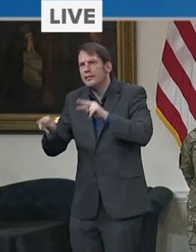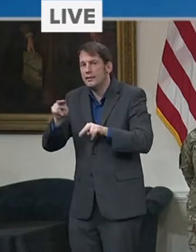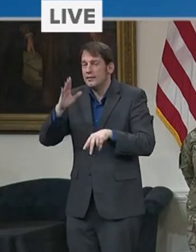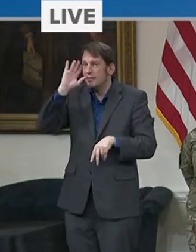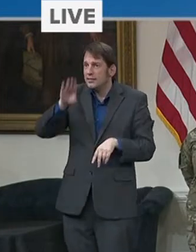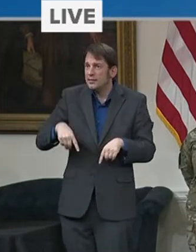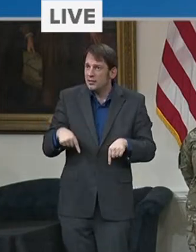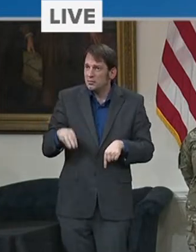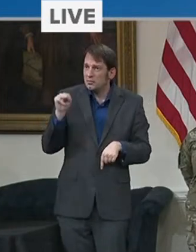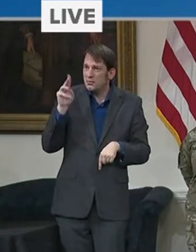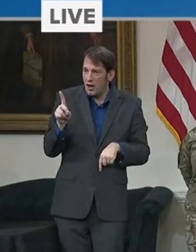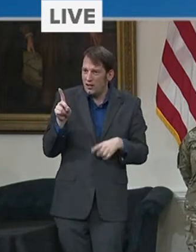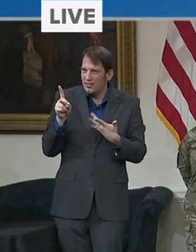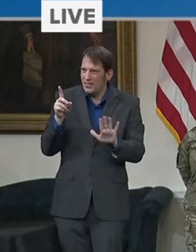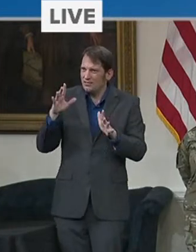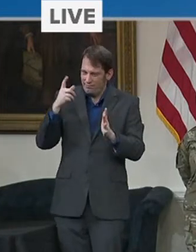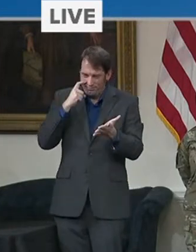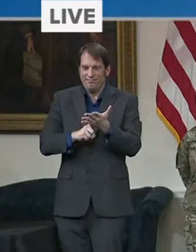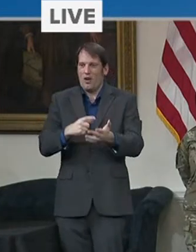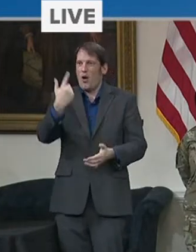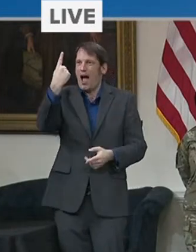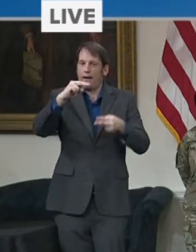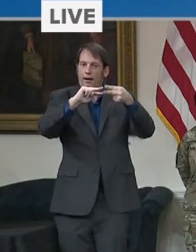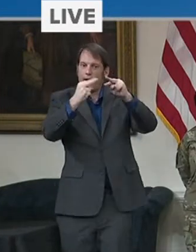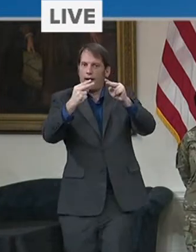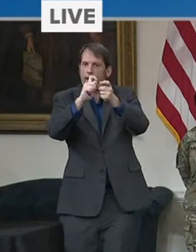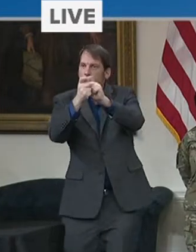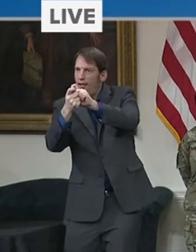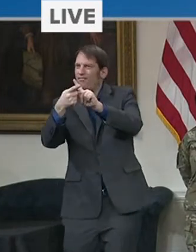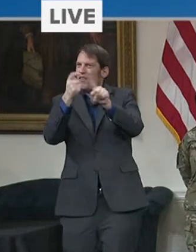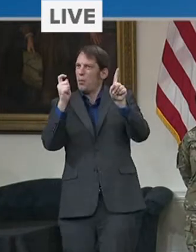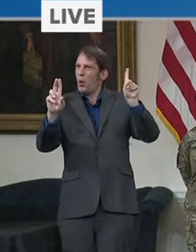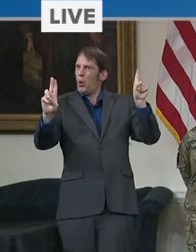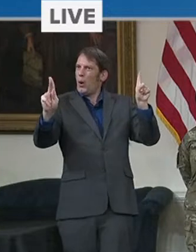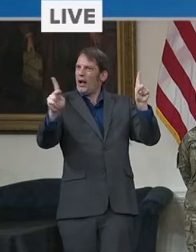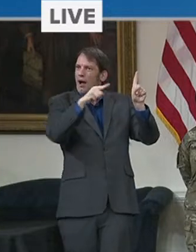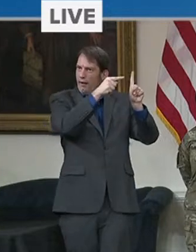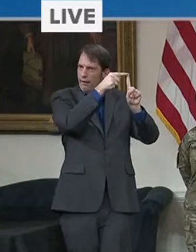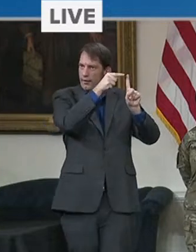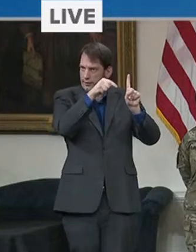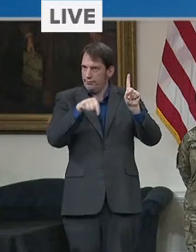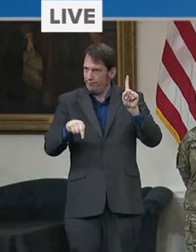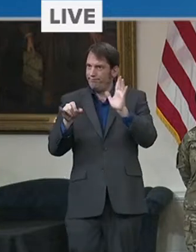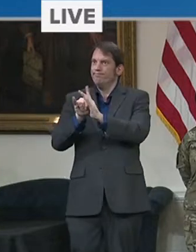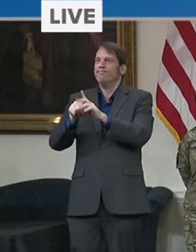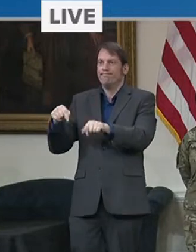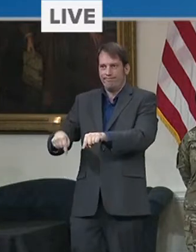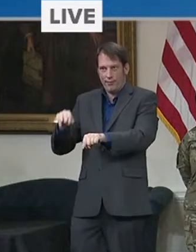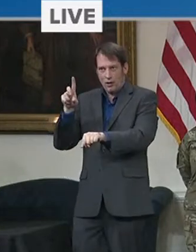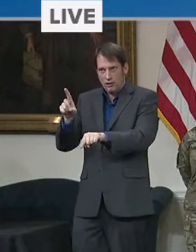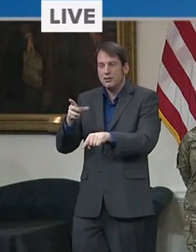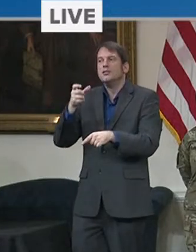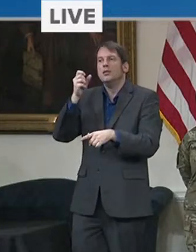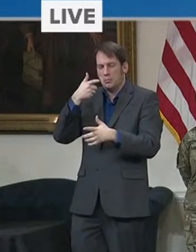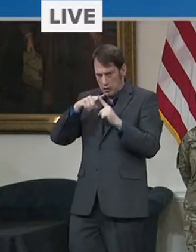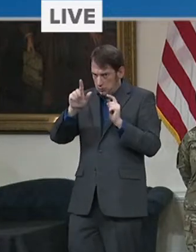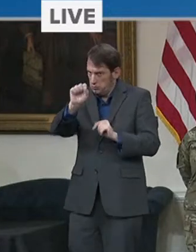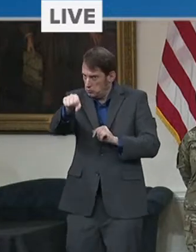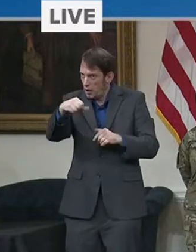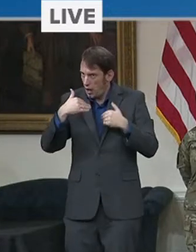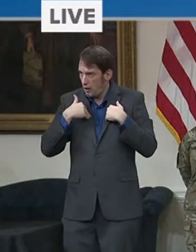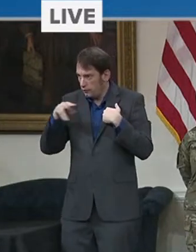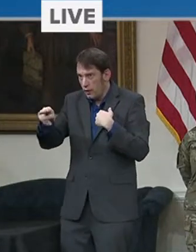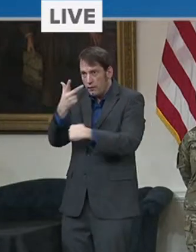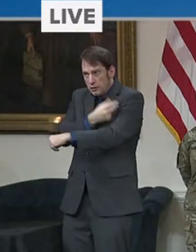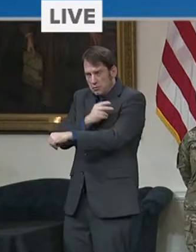important to note that that current vaccines remain effective against the UK variant,